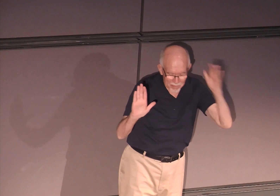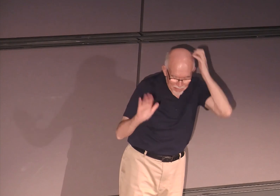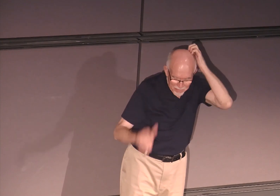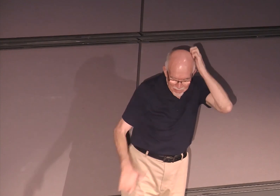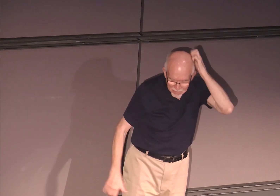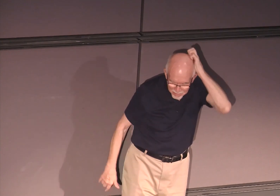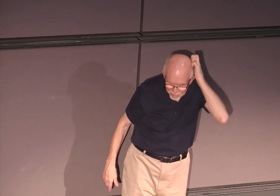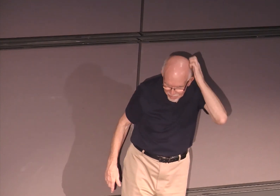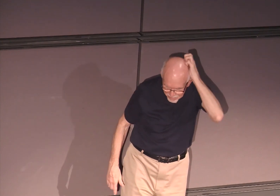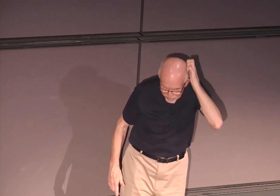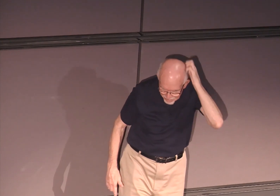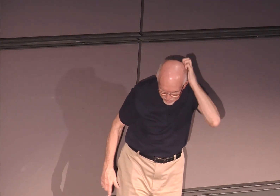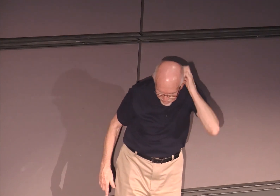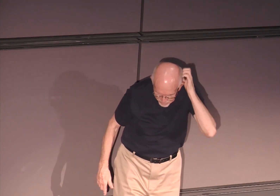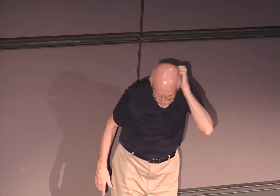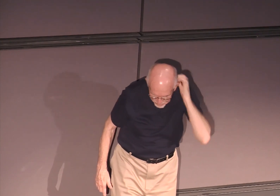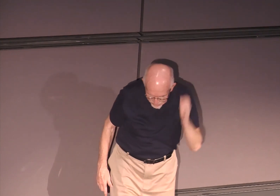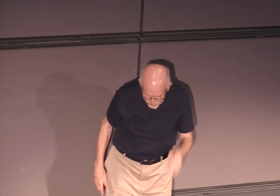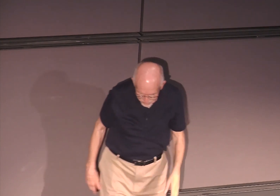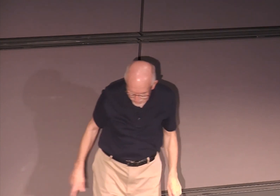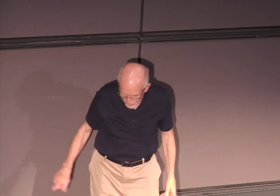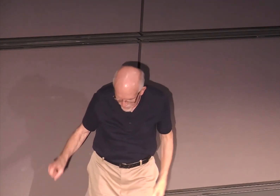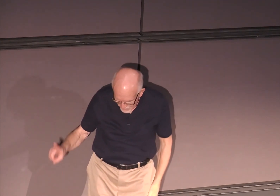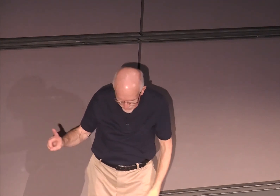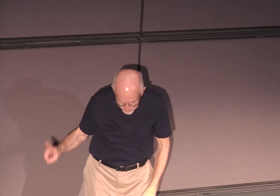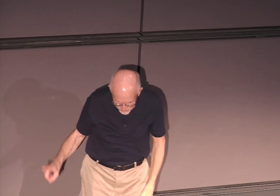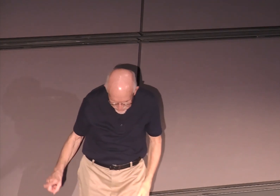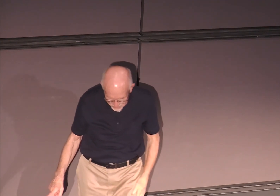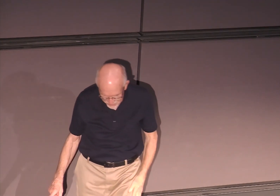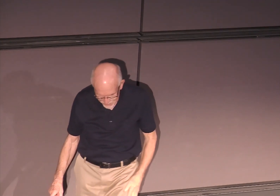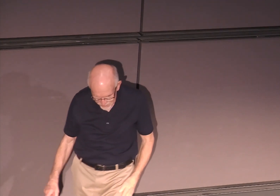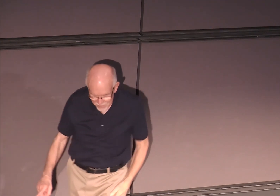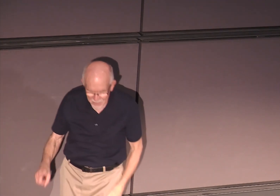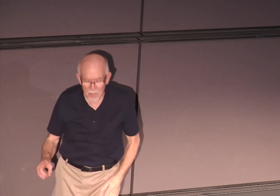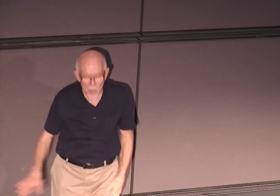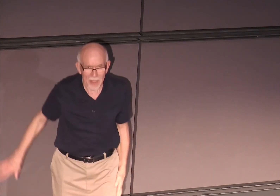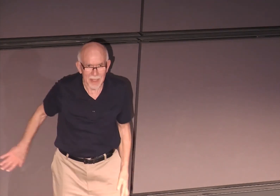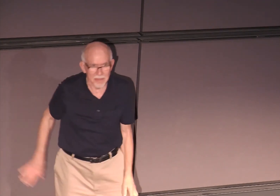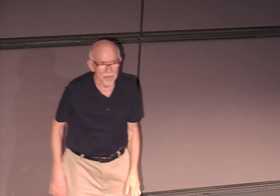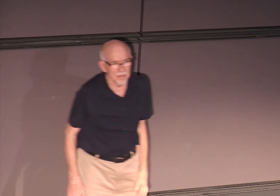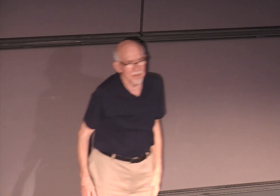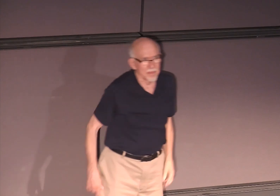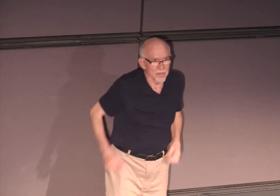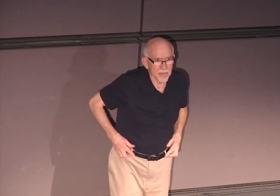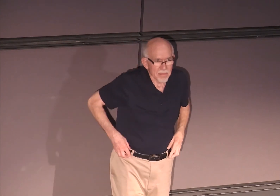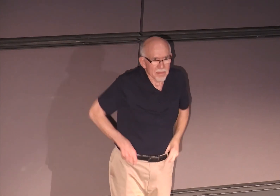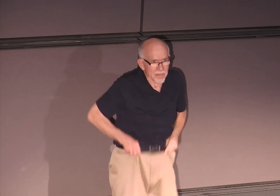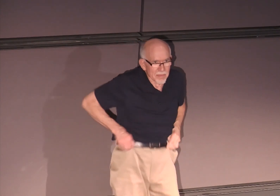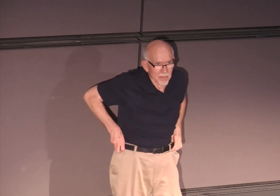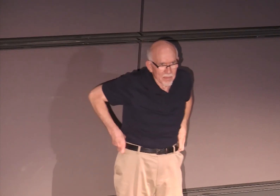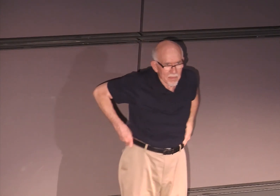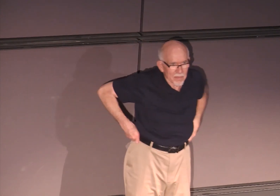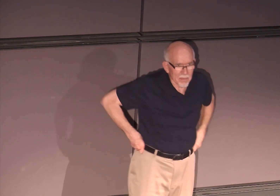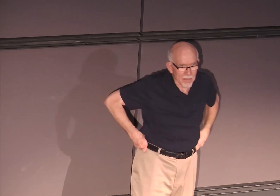pronounce two words at the same time. Mm-hmm. So let me just get myself organized here, okay?